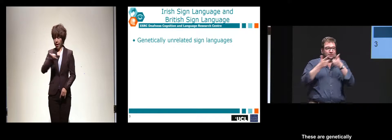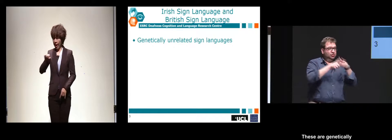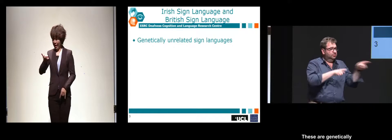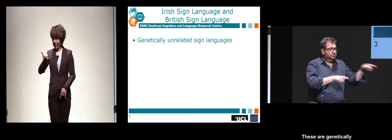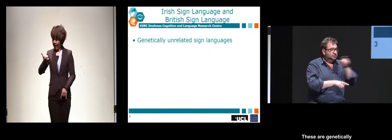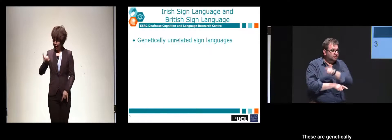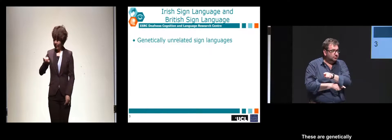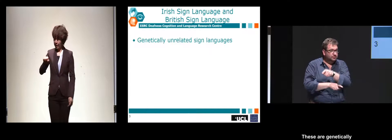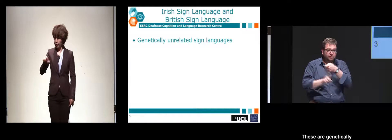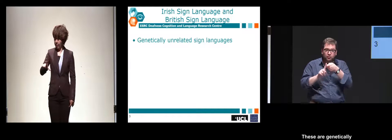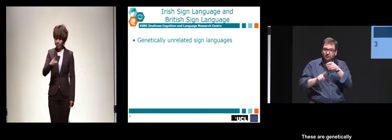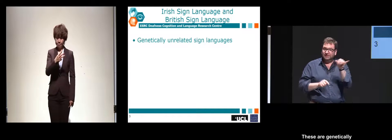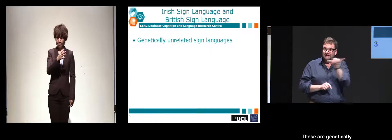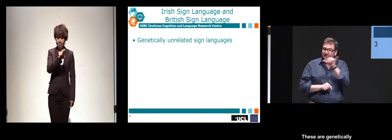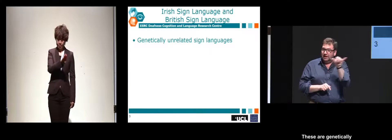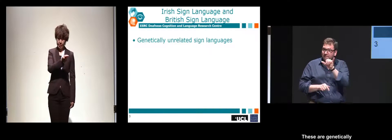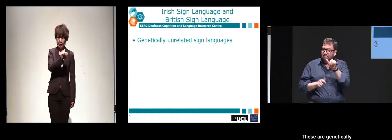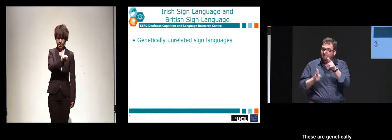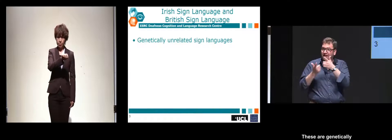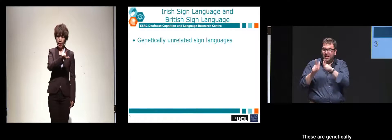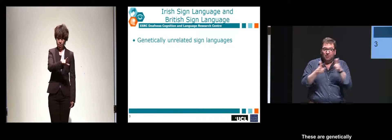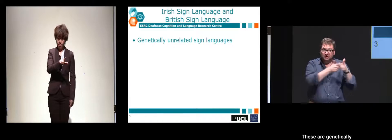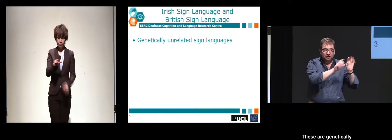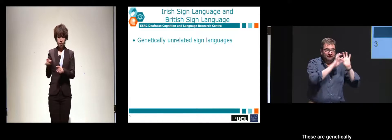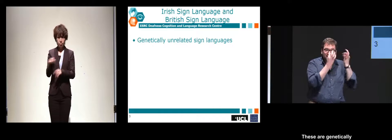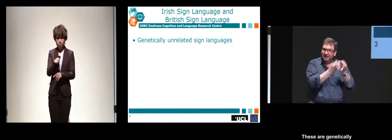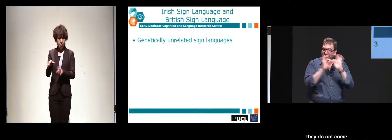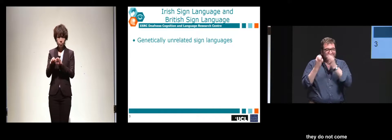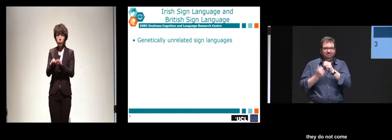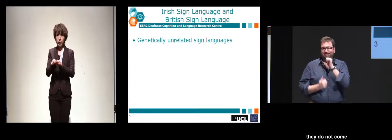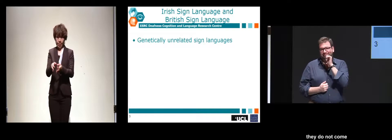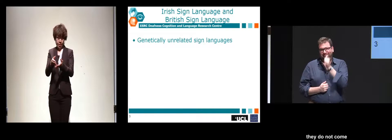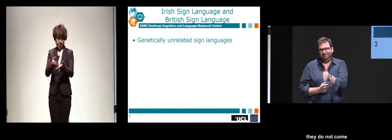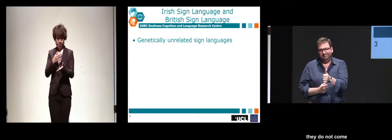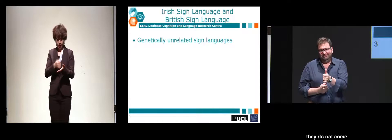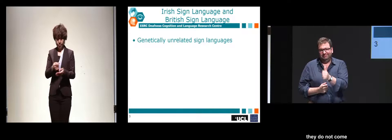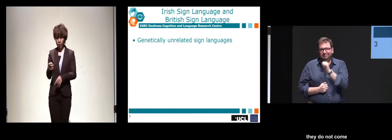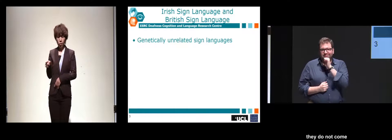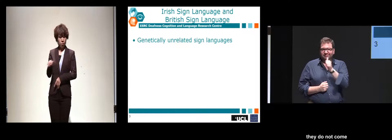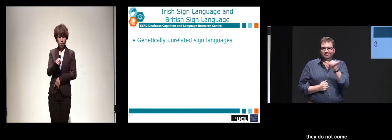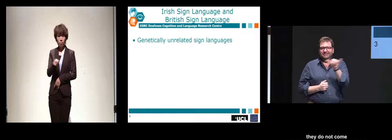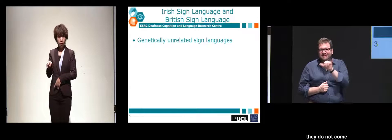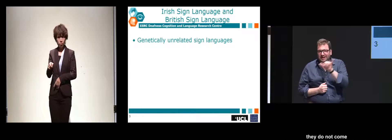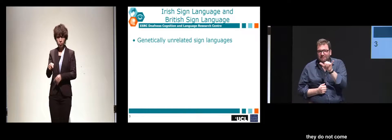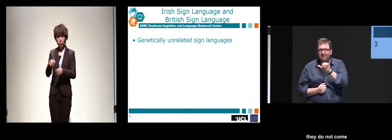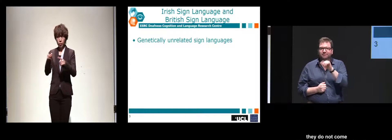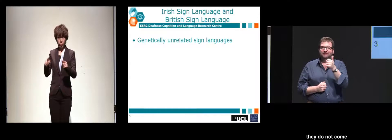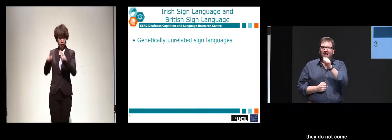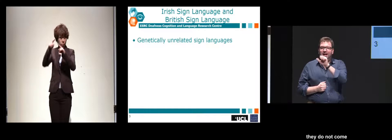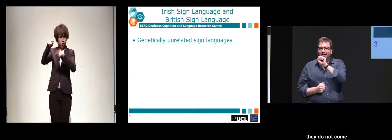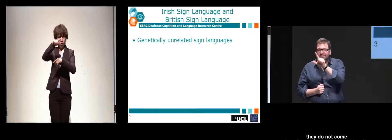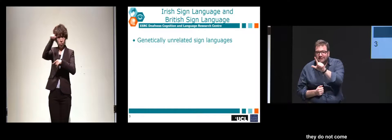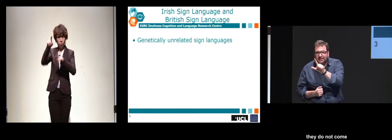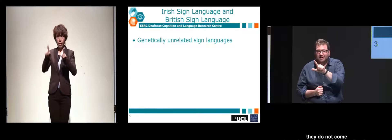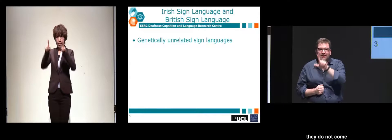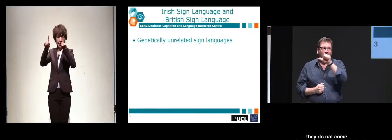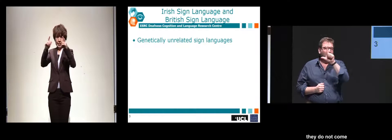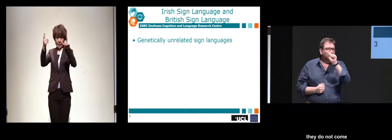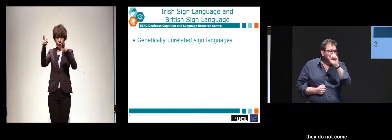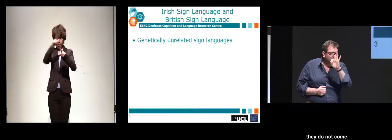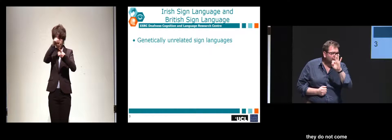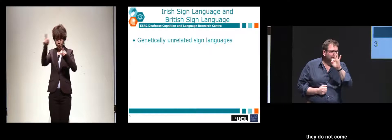These are genetically unrelated sign languages. They do not come from the same sign language family.